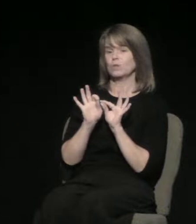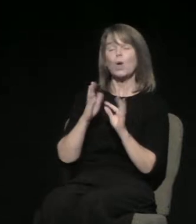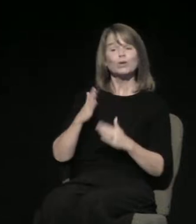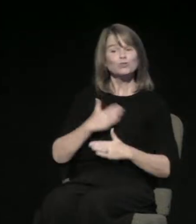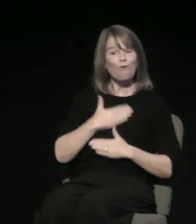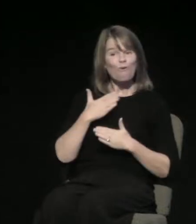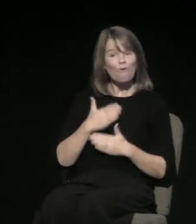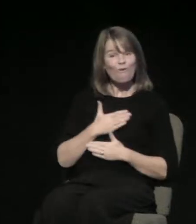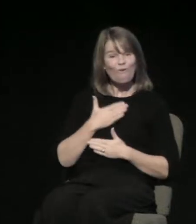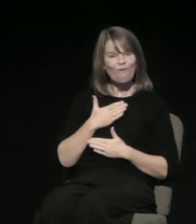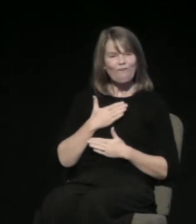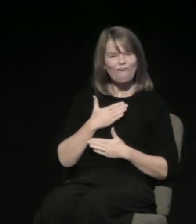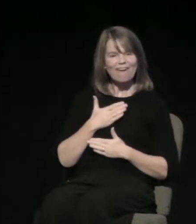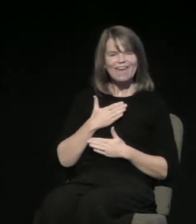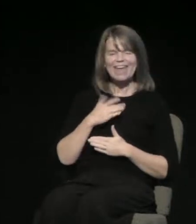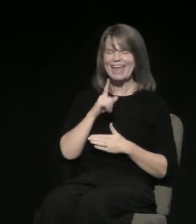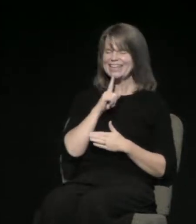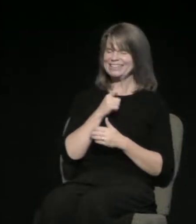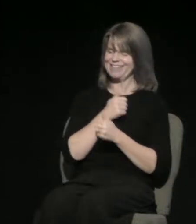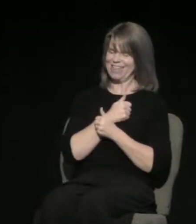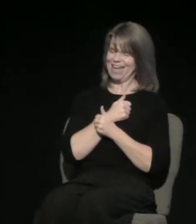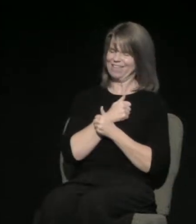Joy Is Love Singing